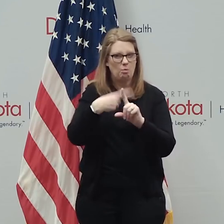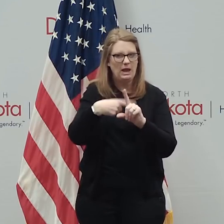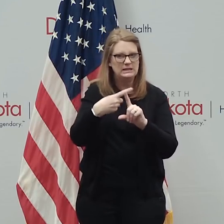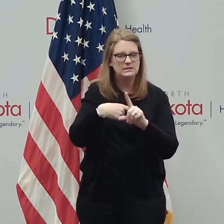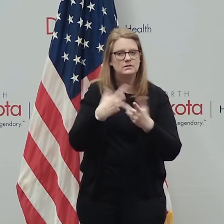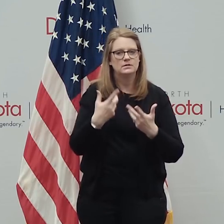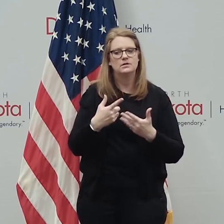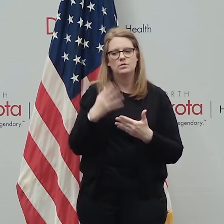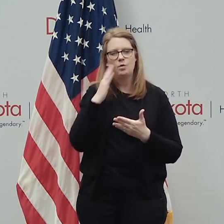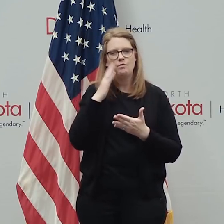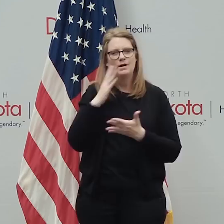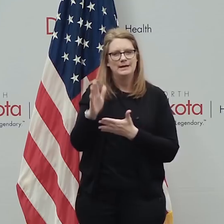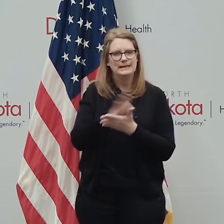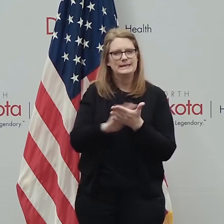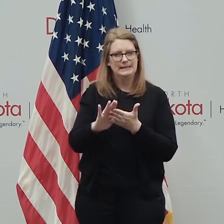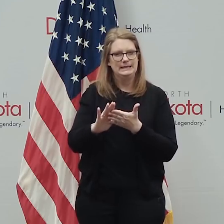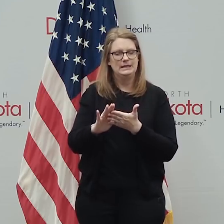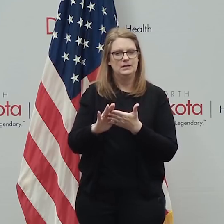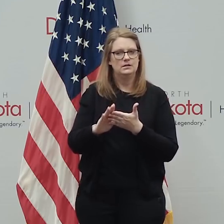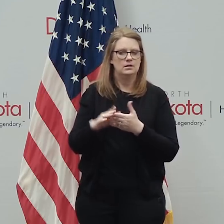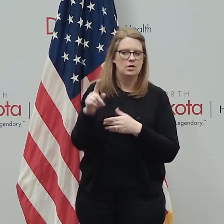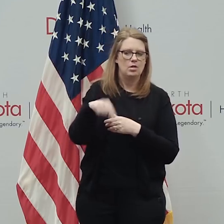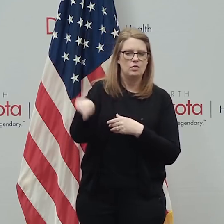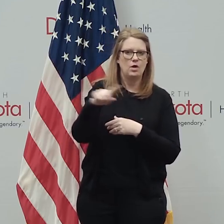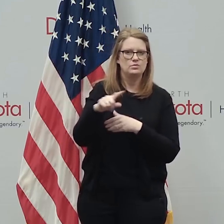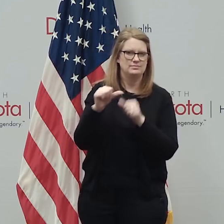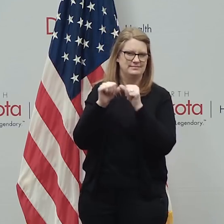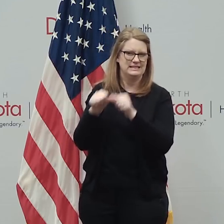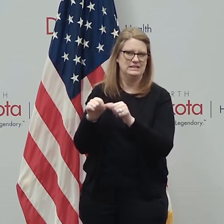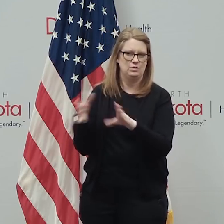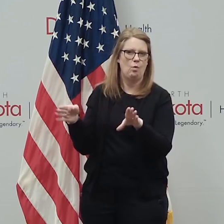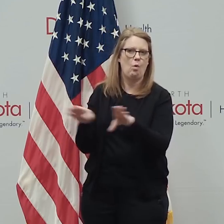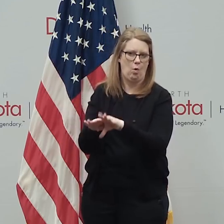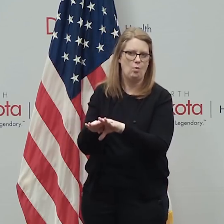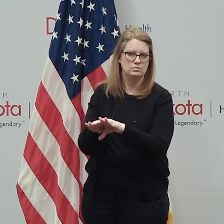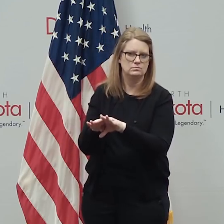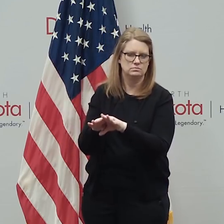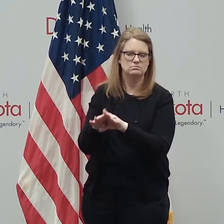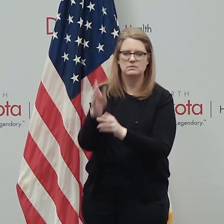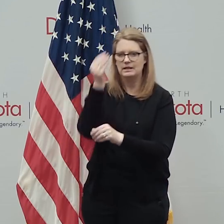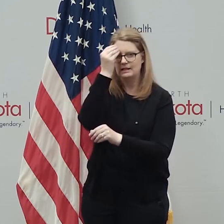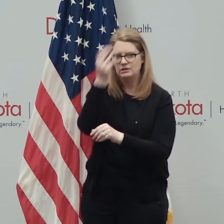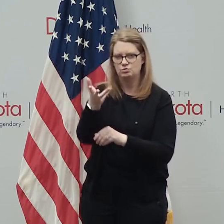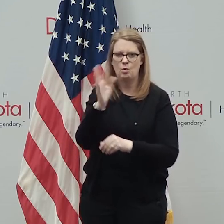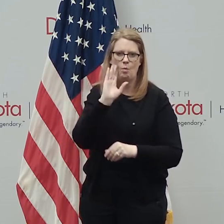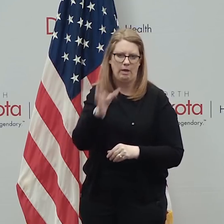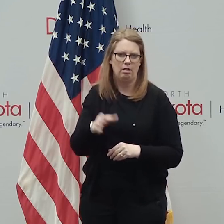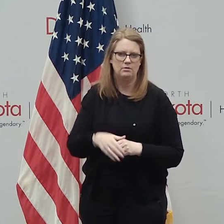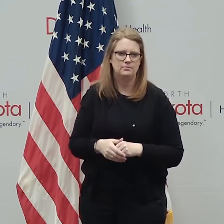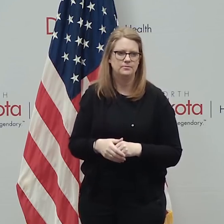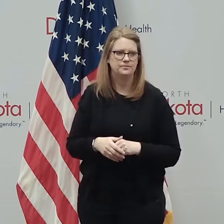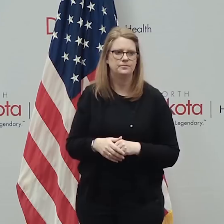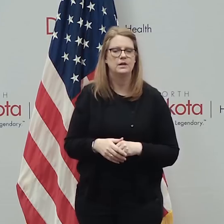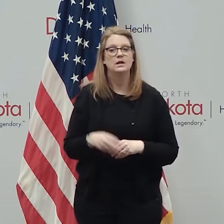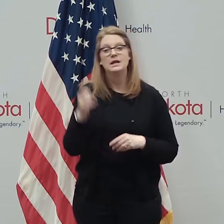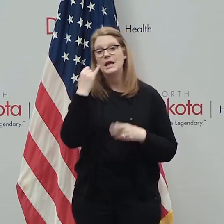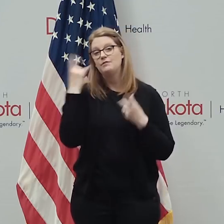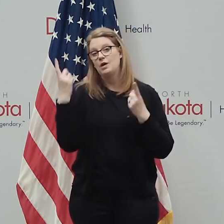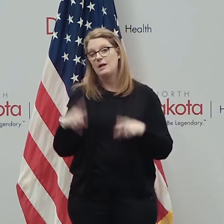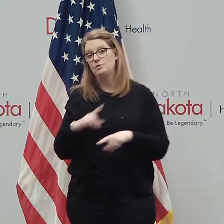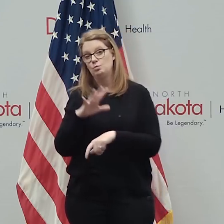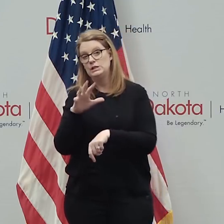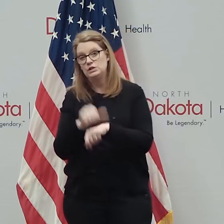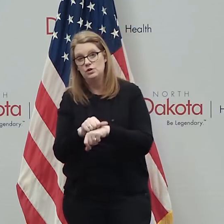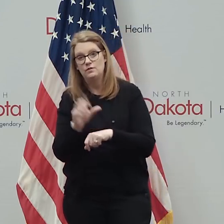for cleaning and disinfecting purposes. Those are also going to remain closed until further notice. But again, if you've made a reservation